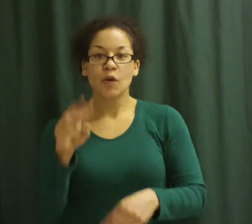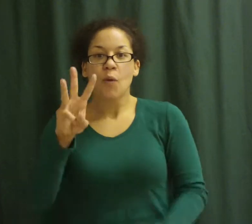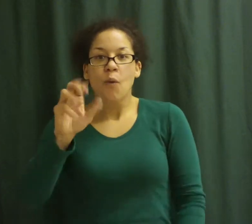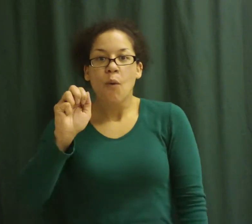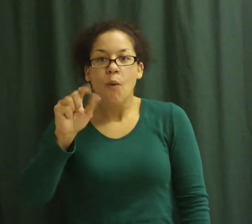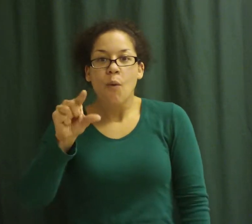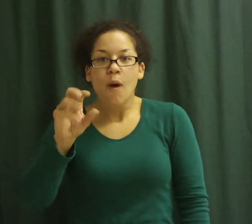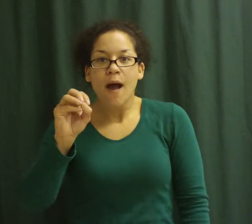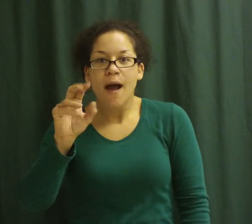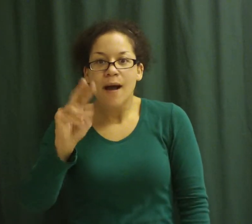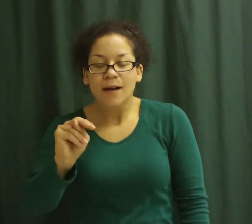beautiful wagon.